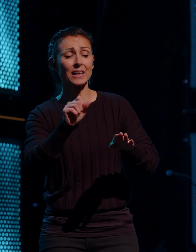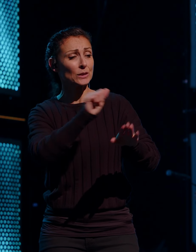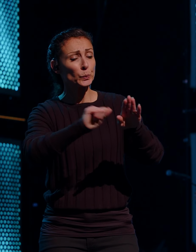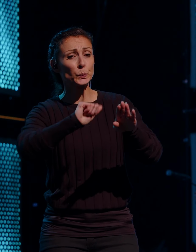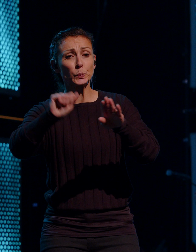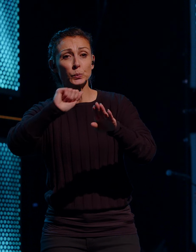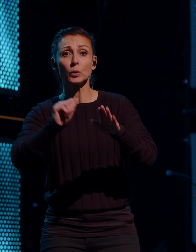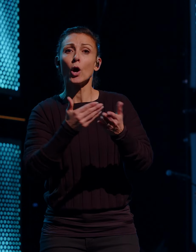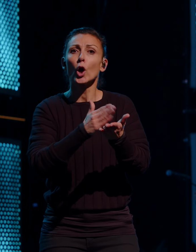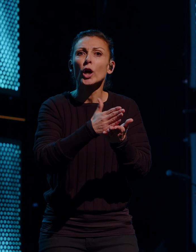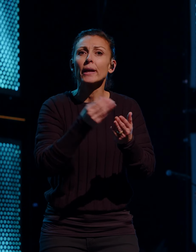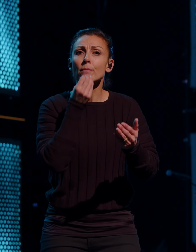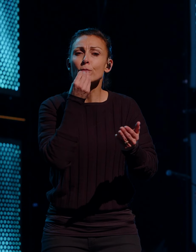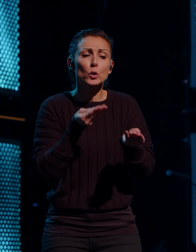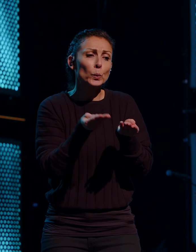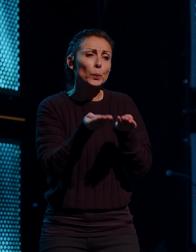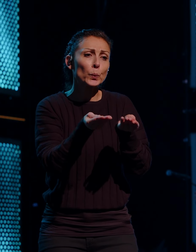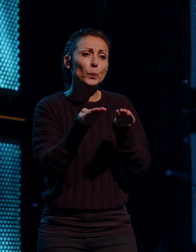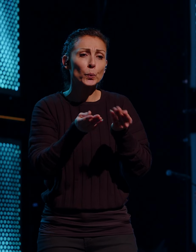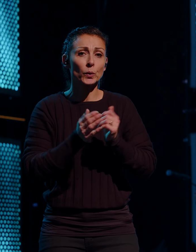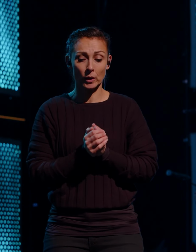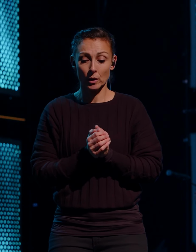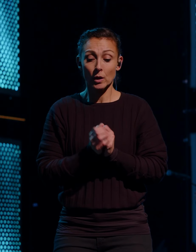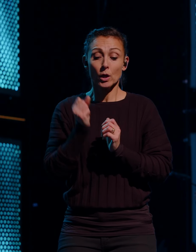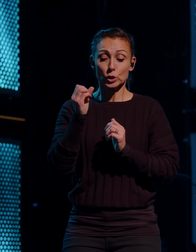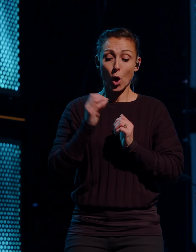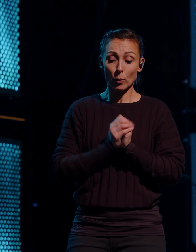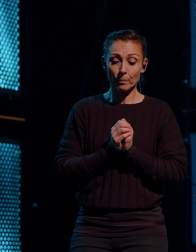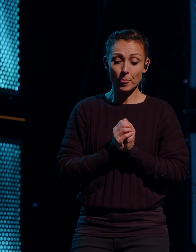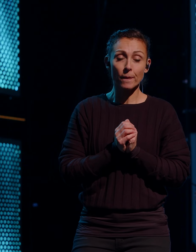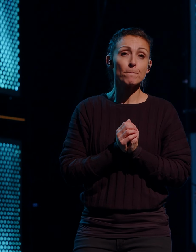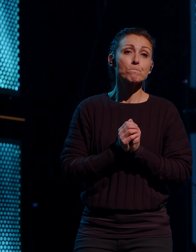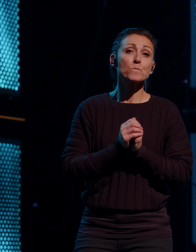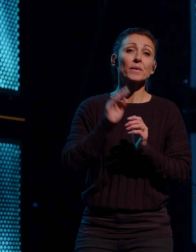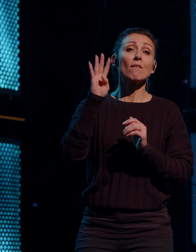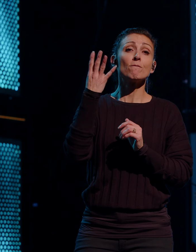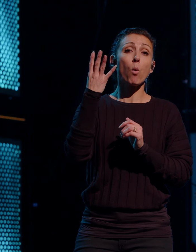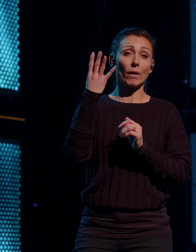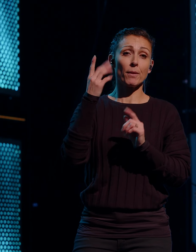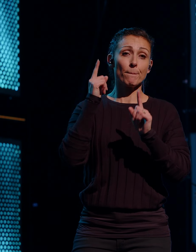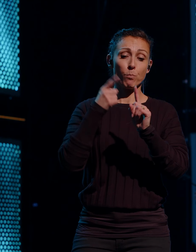jailer. Grace is given to a bully on the worst day of his life.